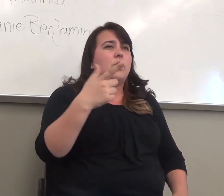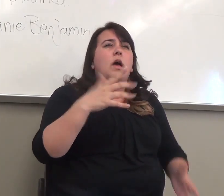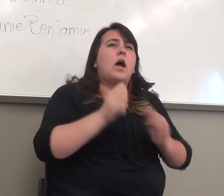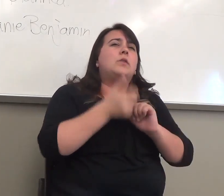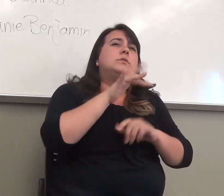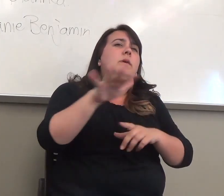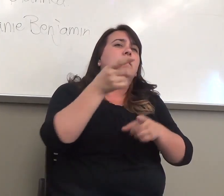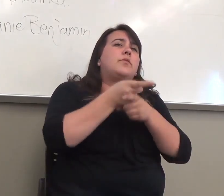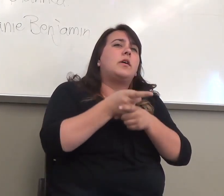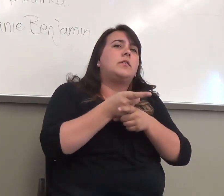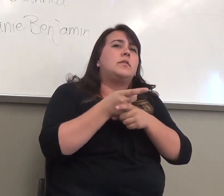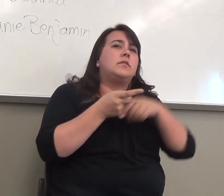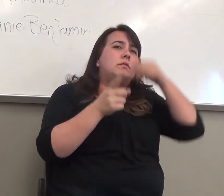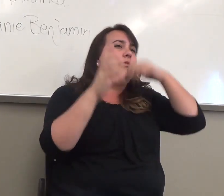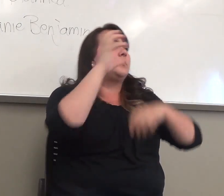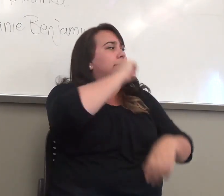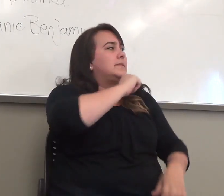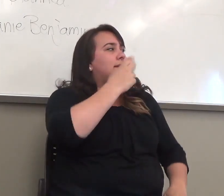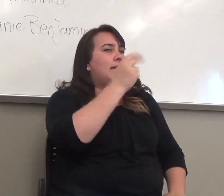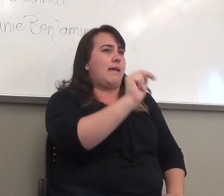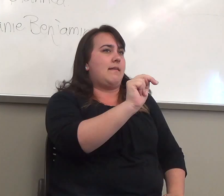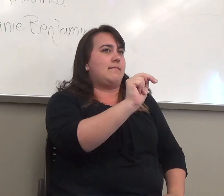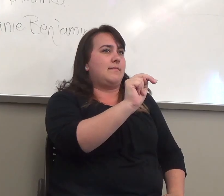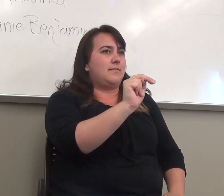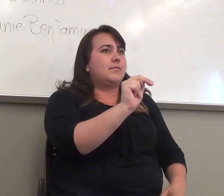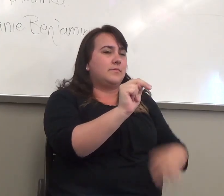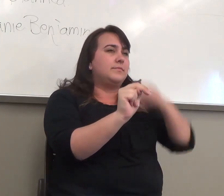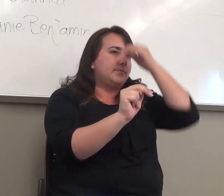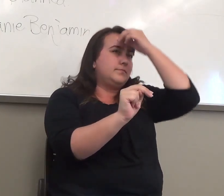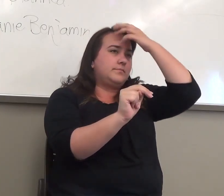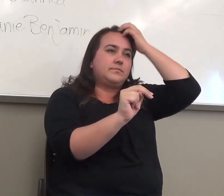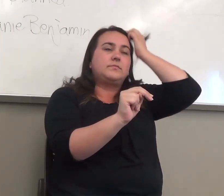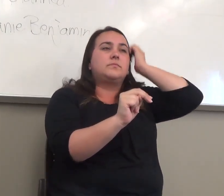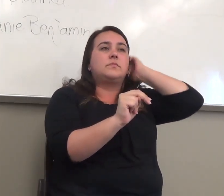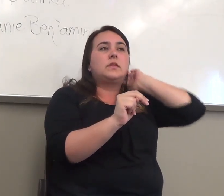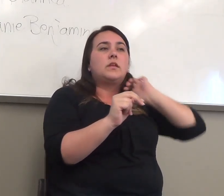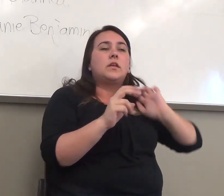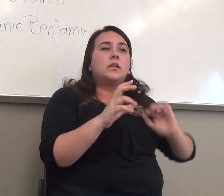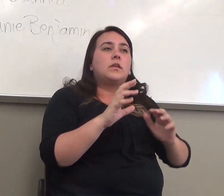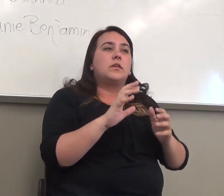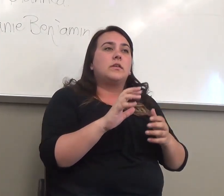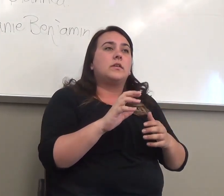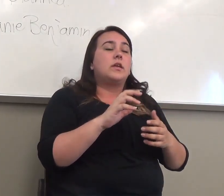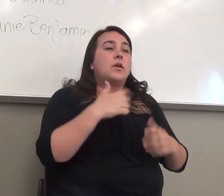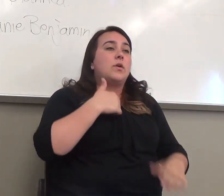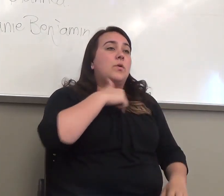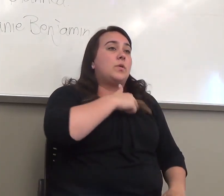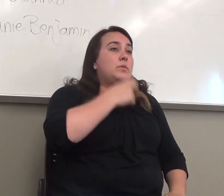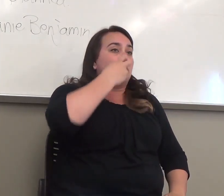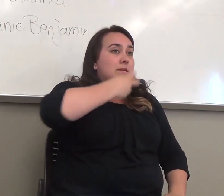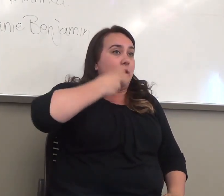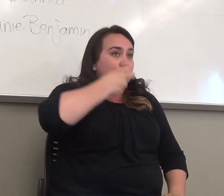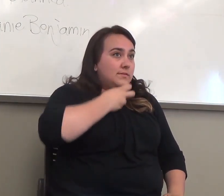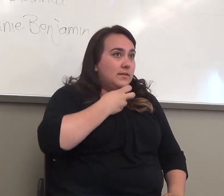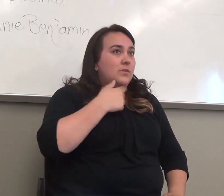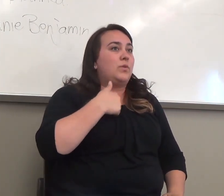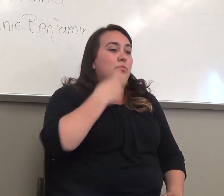to it? Okay, it's because that's what we say, right? Environment, but it's